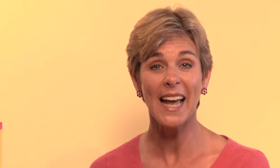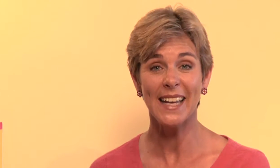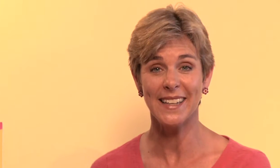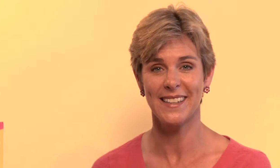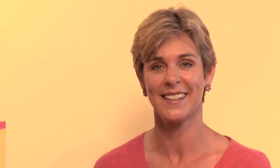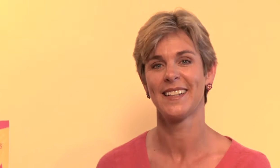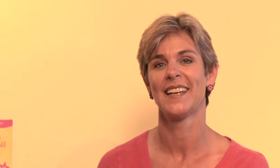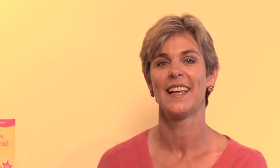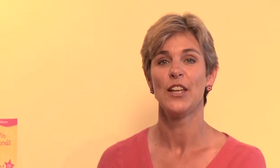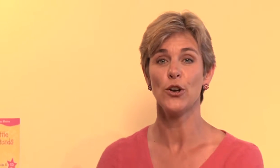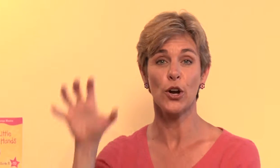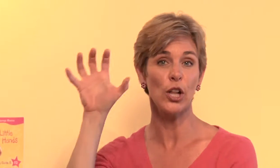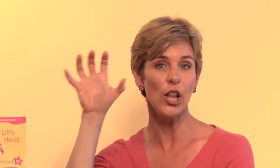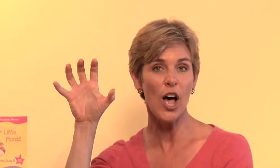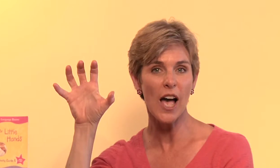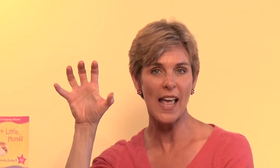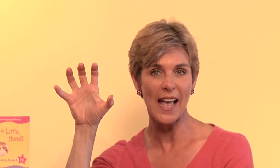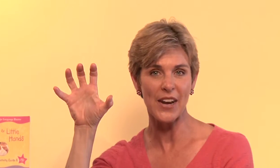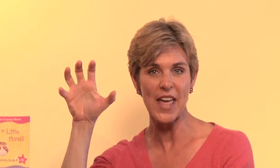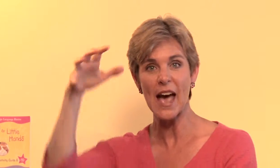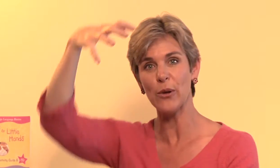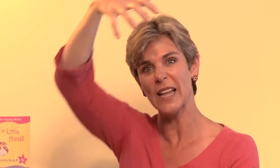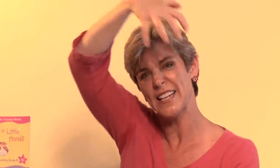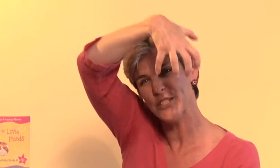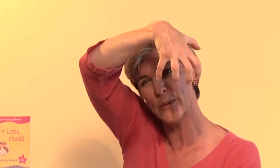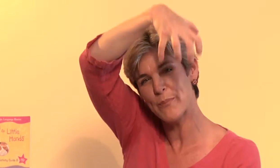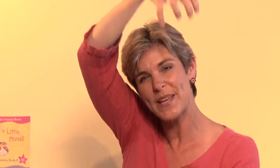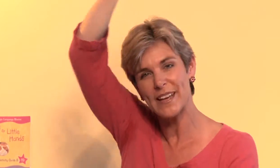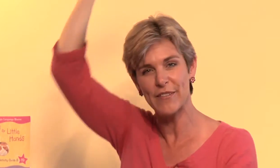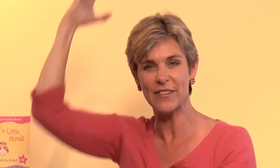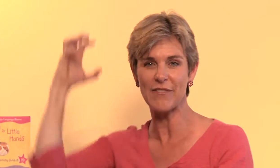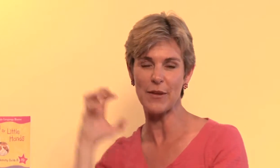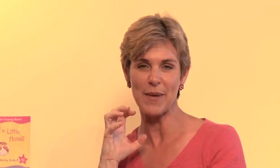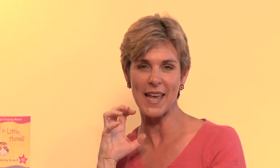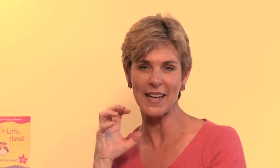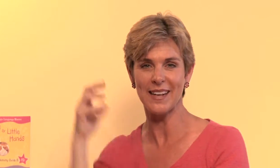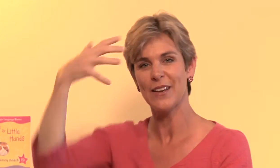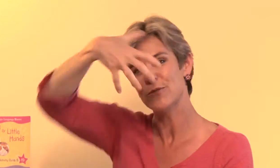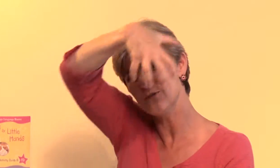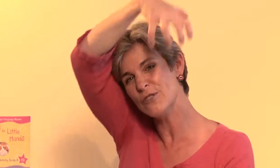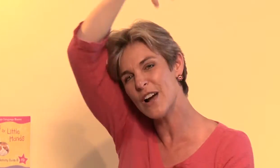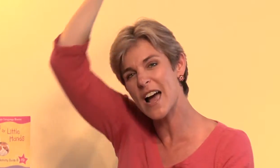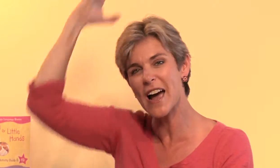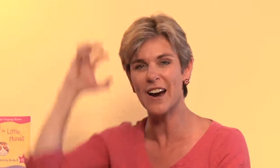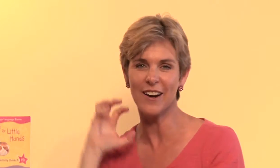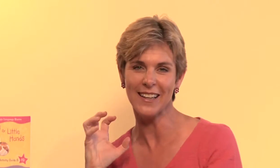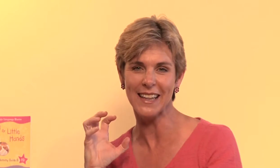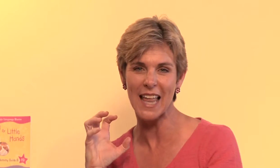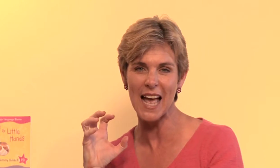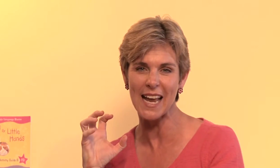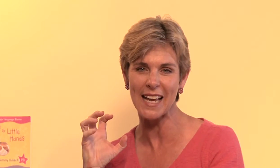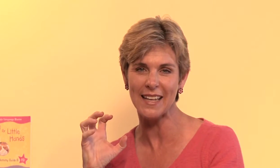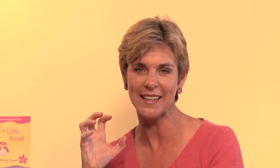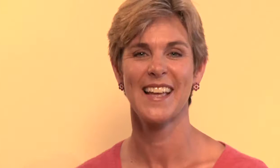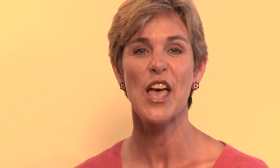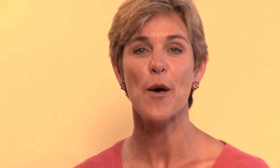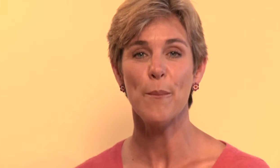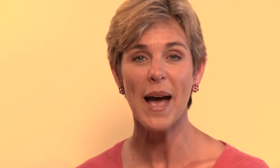Lion. Your claw hand outlines your big, fluffy mane. Rawr, lion.